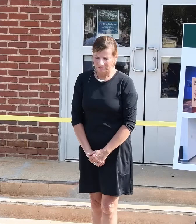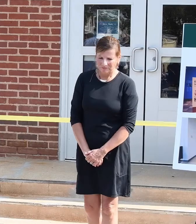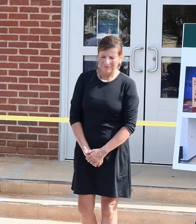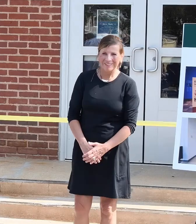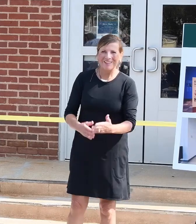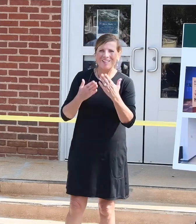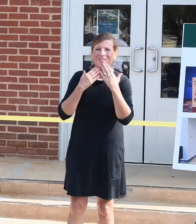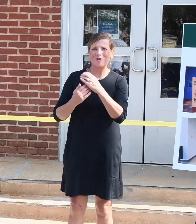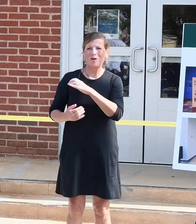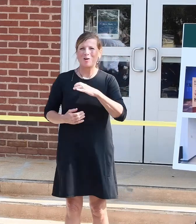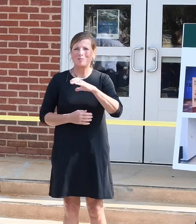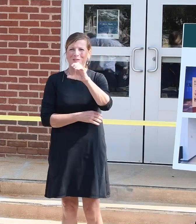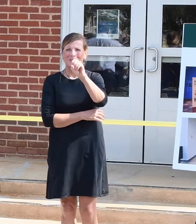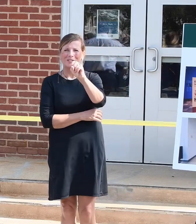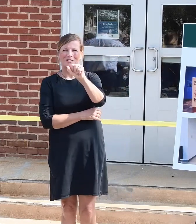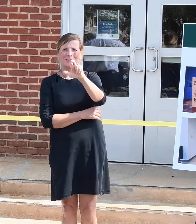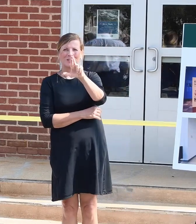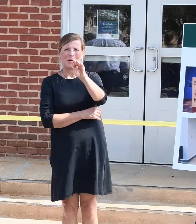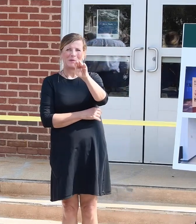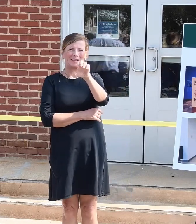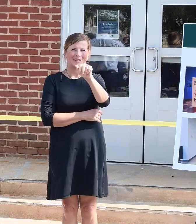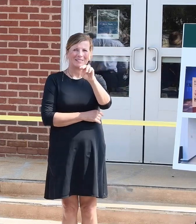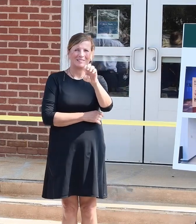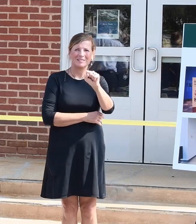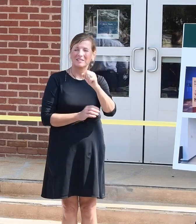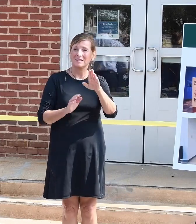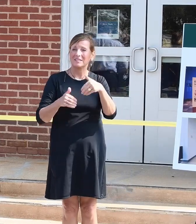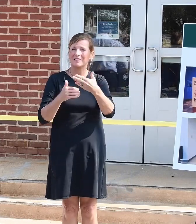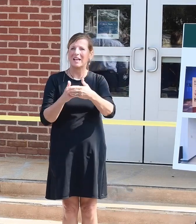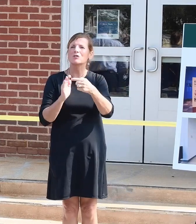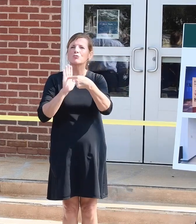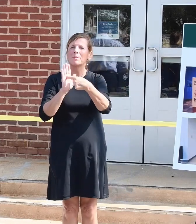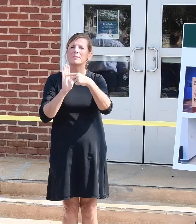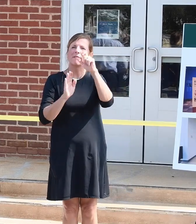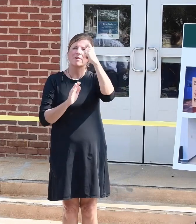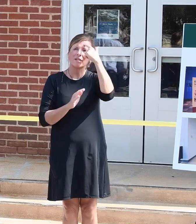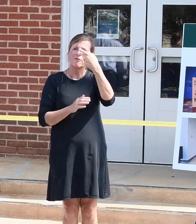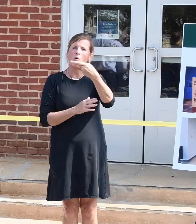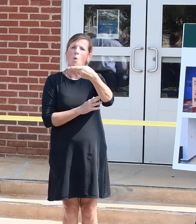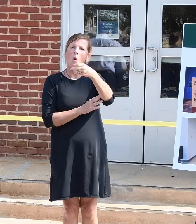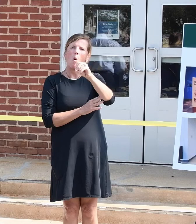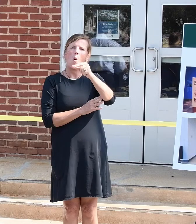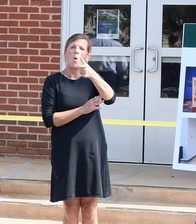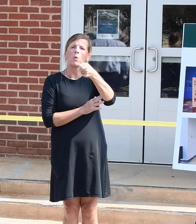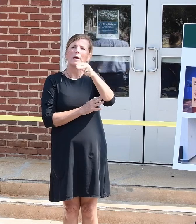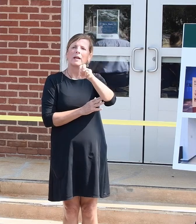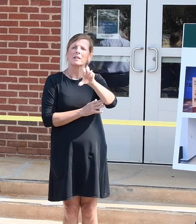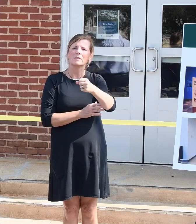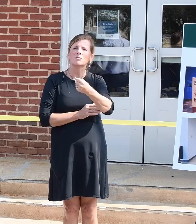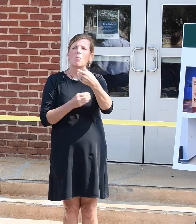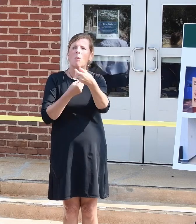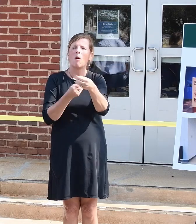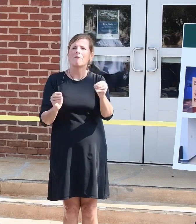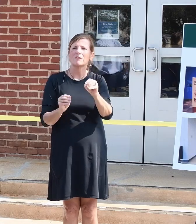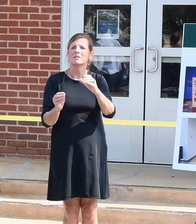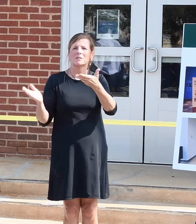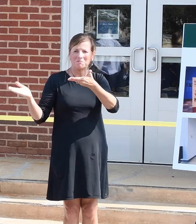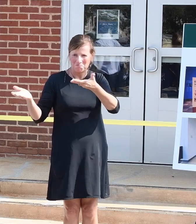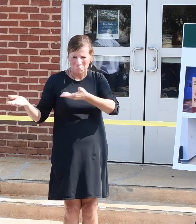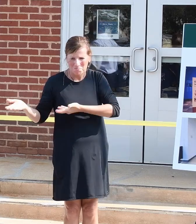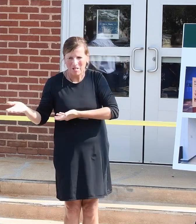Thank you, Congressman Sarbanes. Our next speaker is representing Governor Hogan's office. Please welcome Cheryl McLeod.